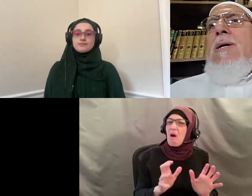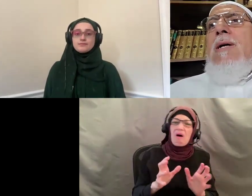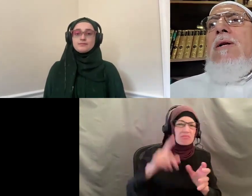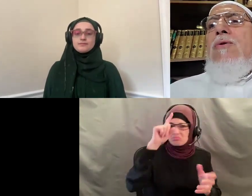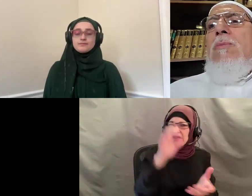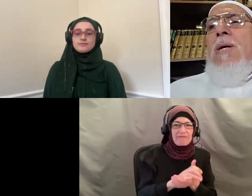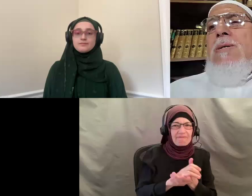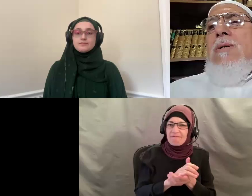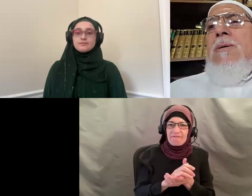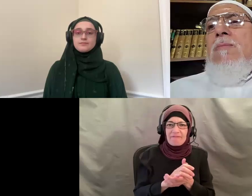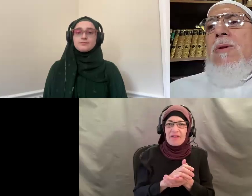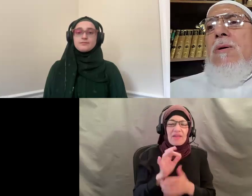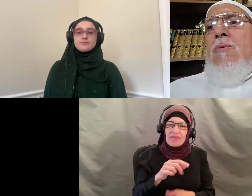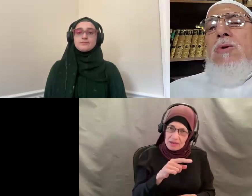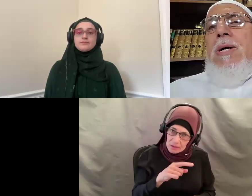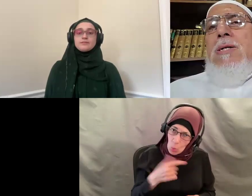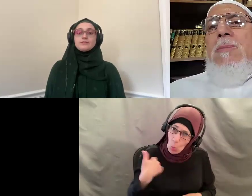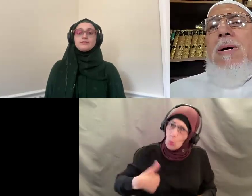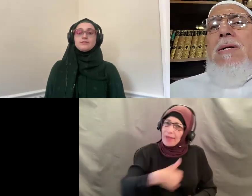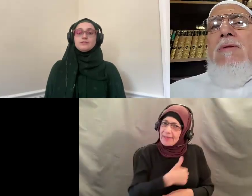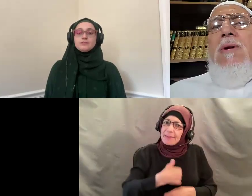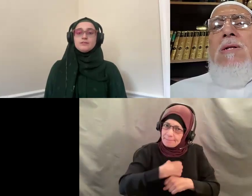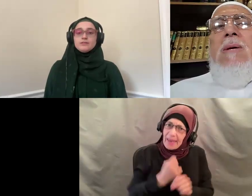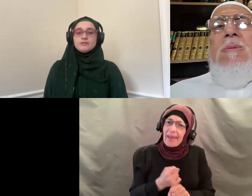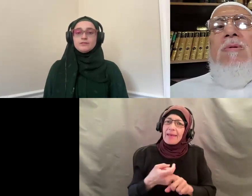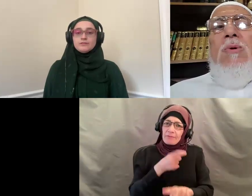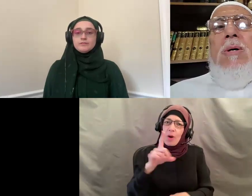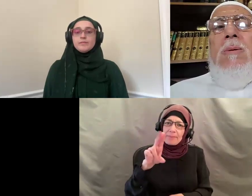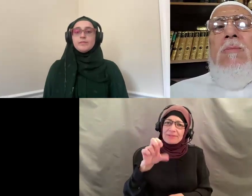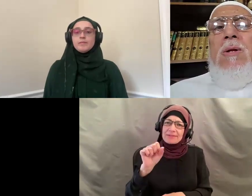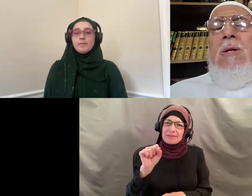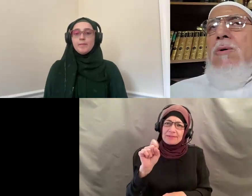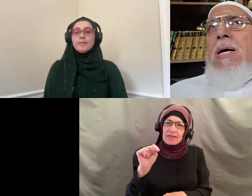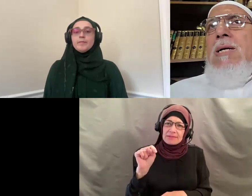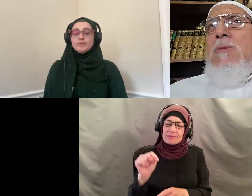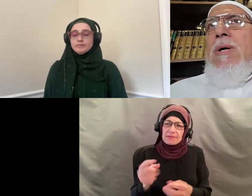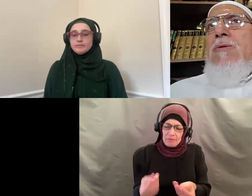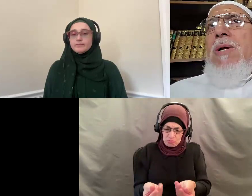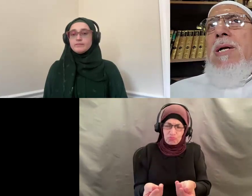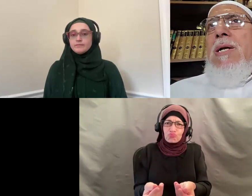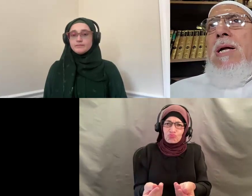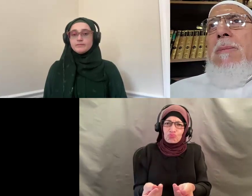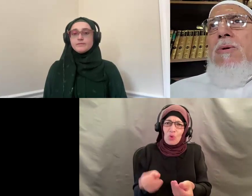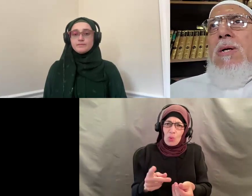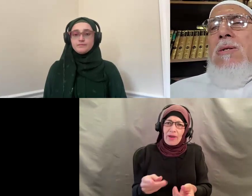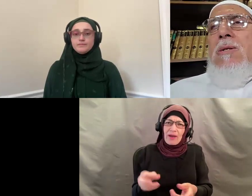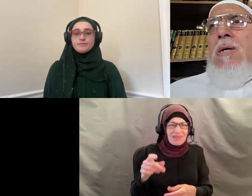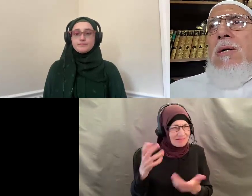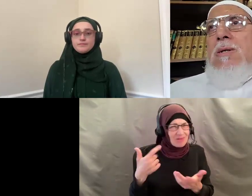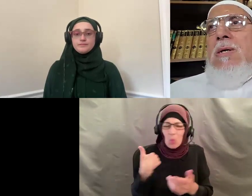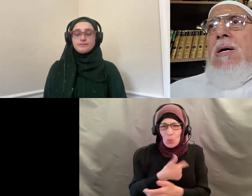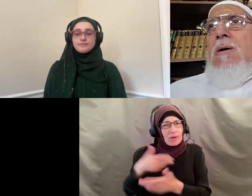were created from dust, which we explained several times before. The Quran speaks very clearly about